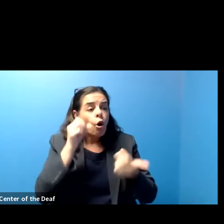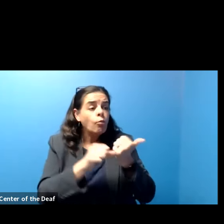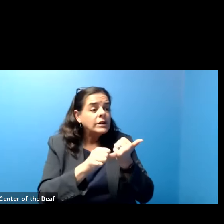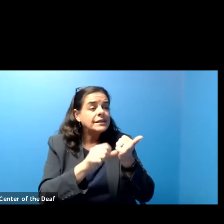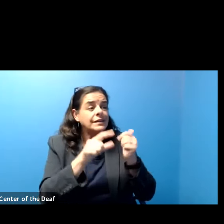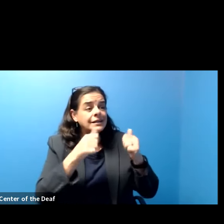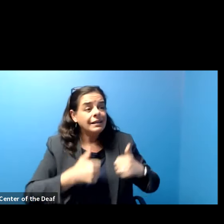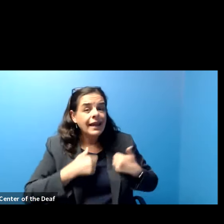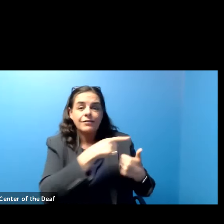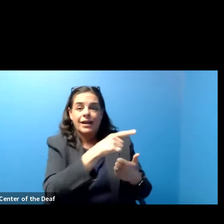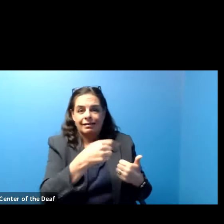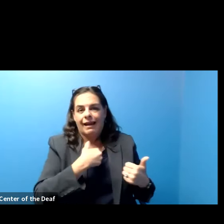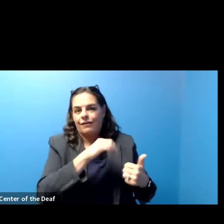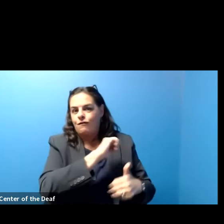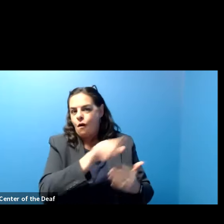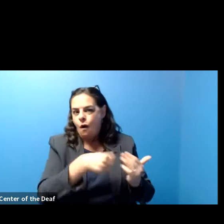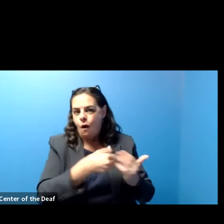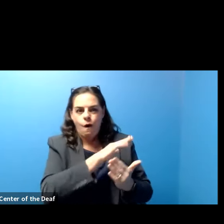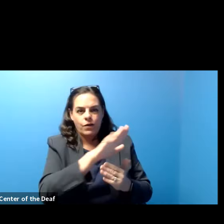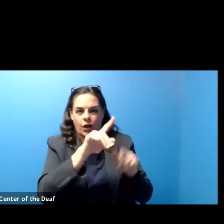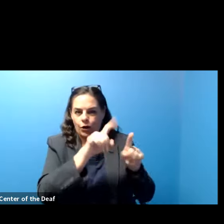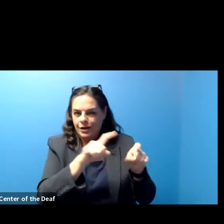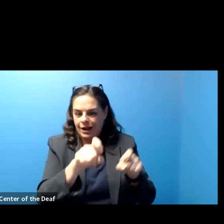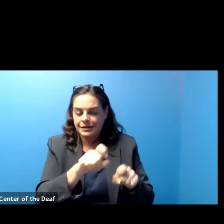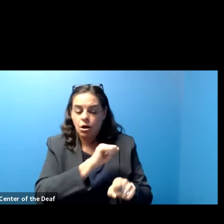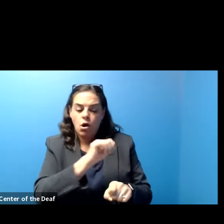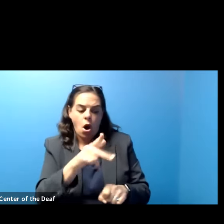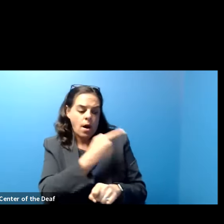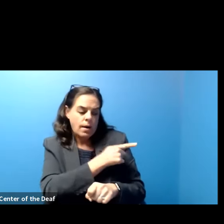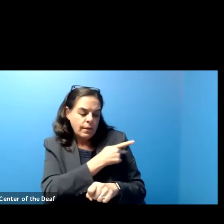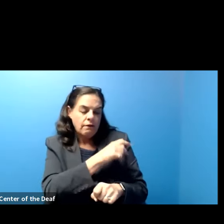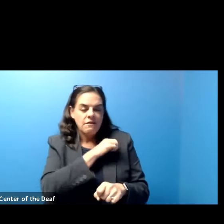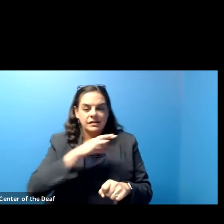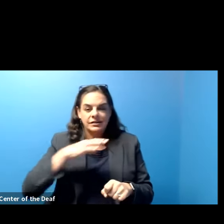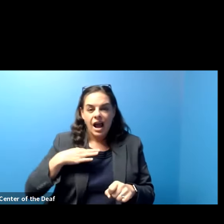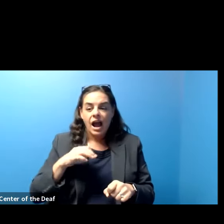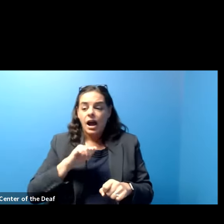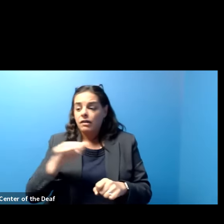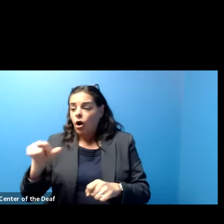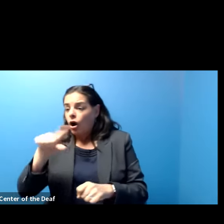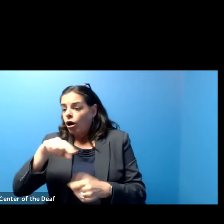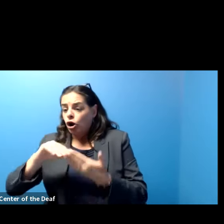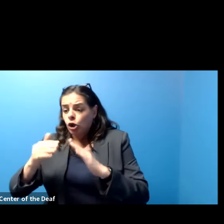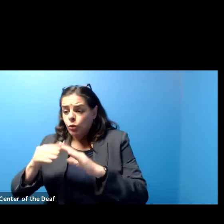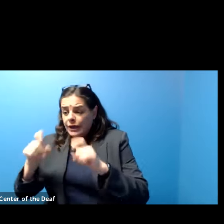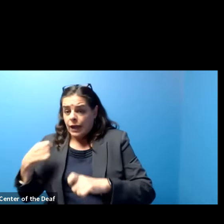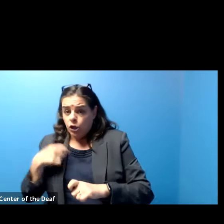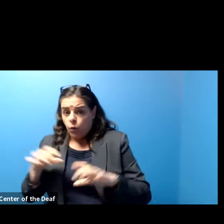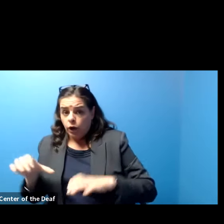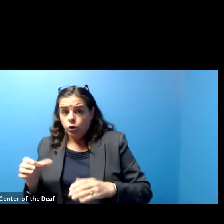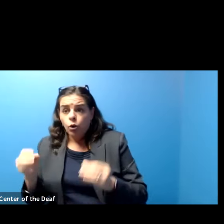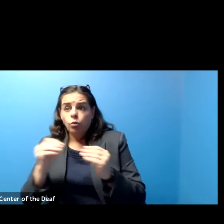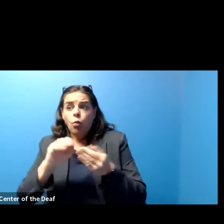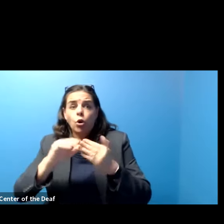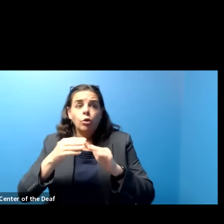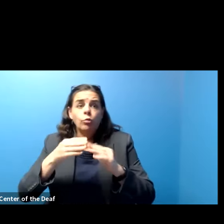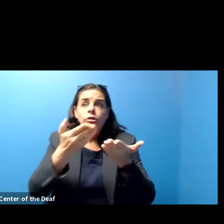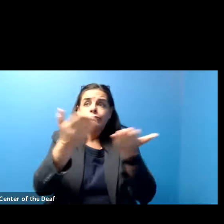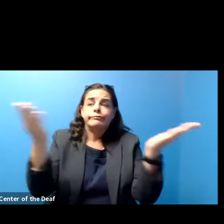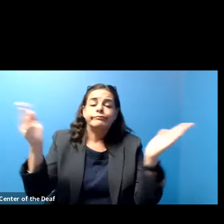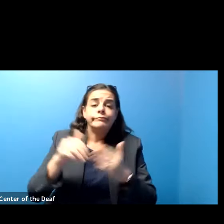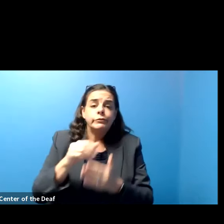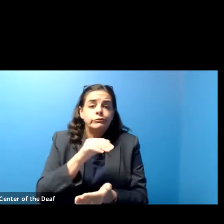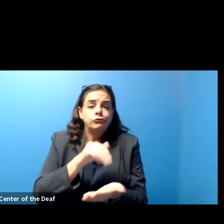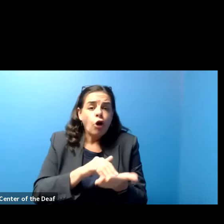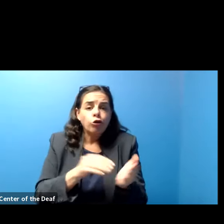of their patients and staff members. There's all the community testing we're doing, more community testing out